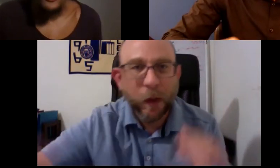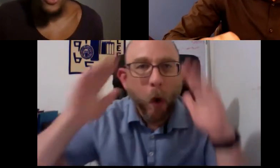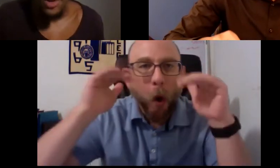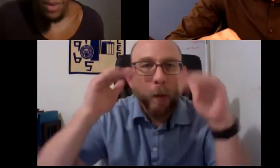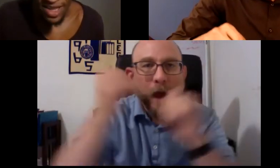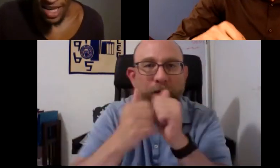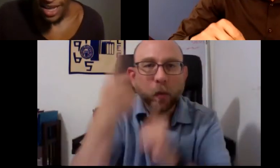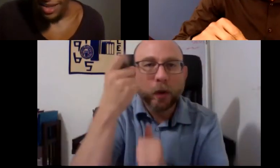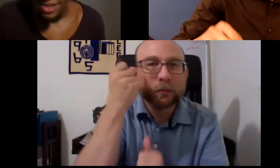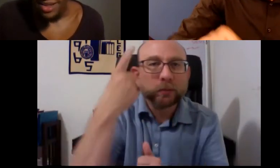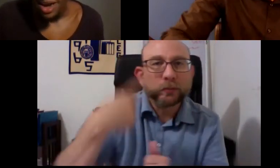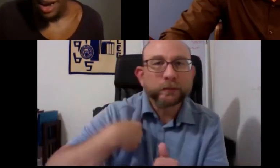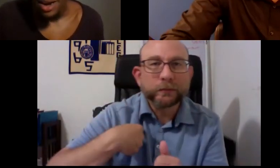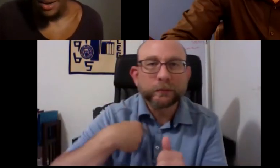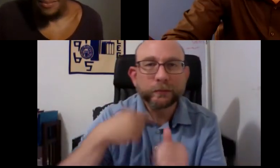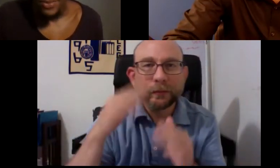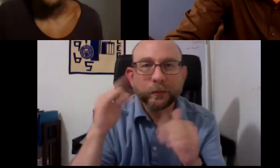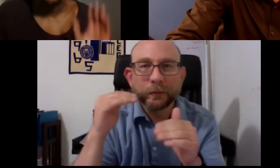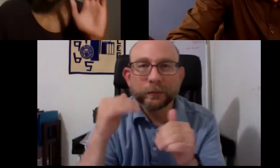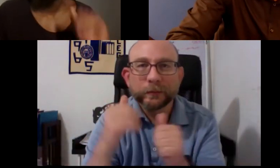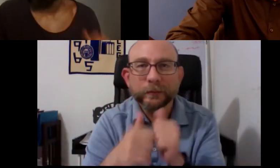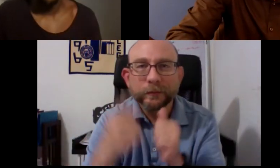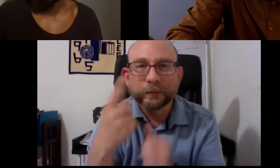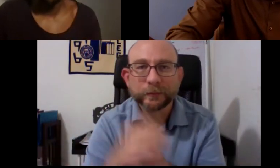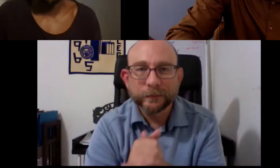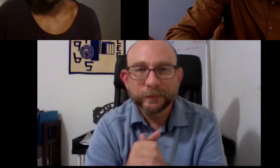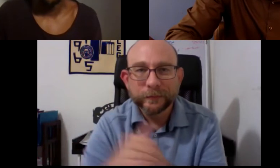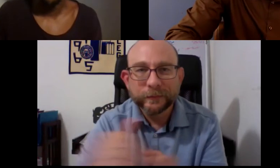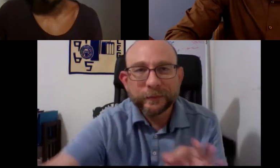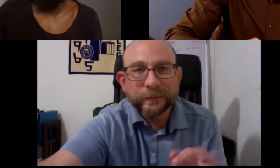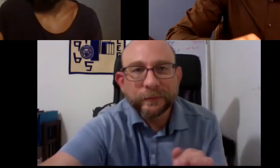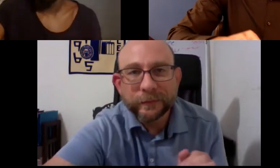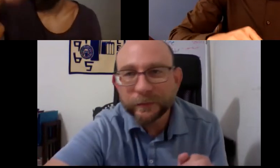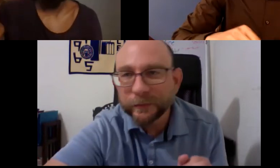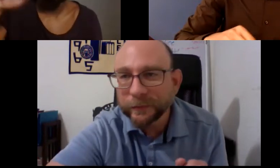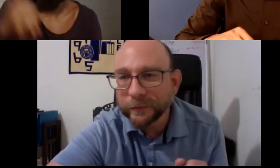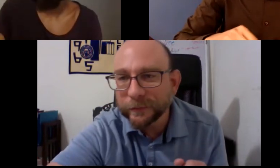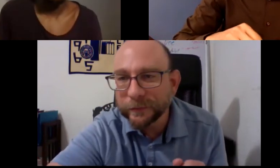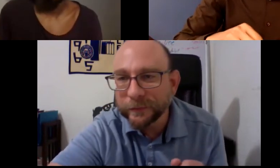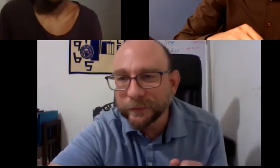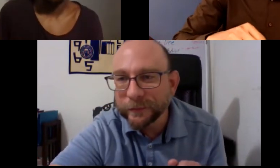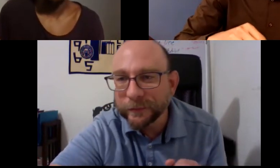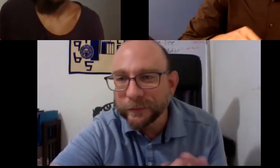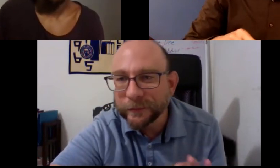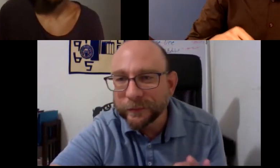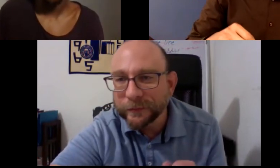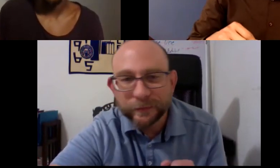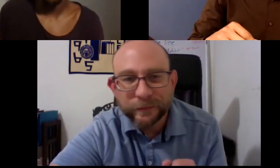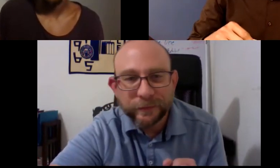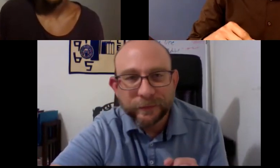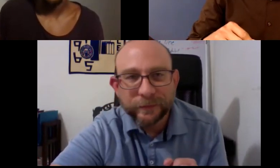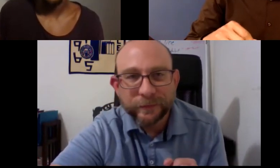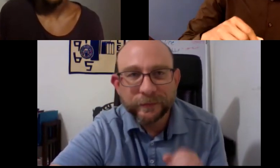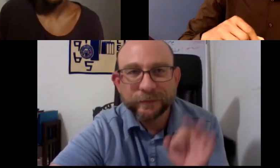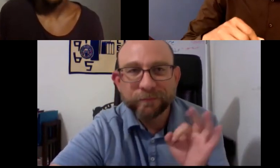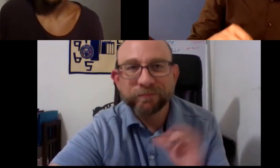Thank you so much, Yanis. Hopefully everyone understood me. Was I clear? Oh, great,